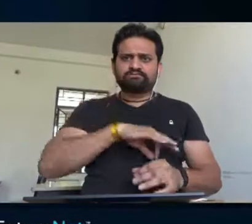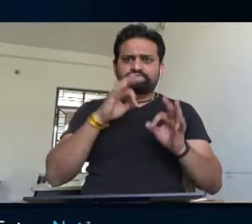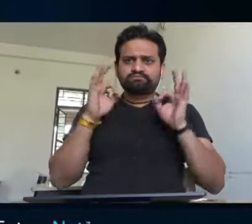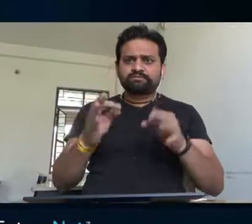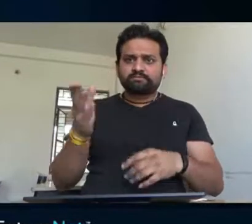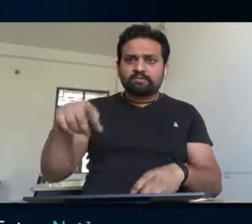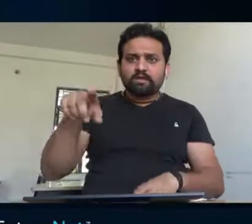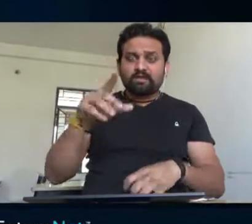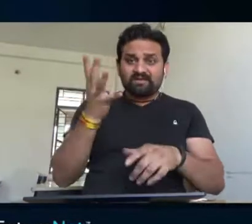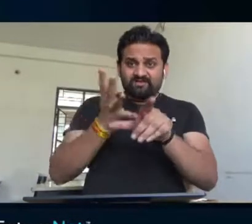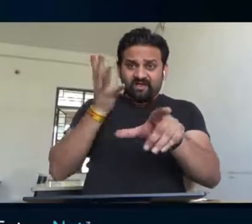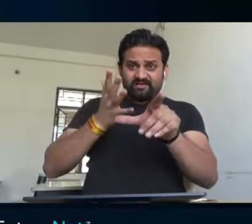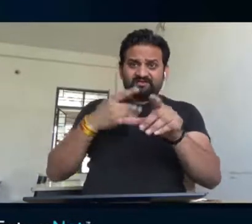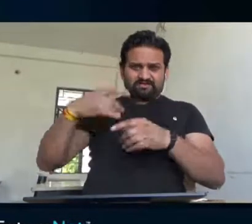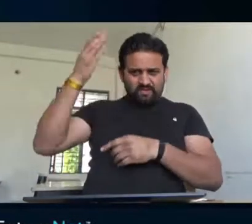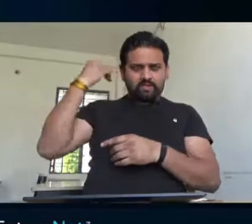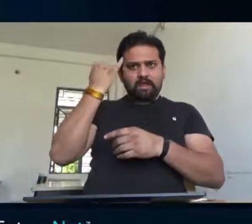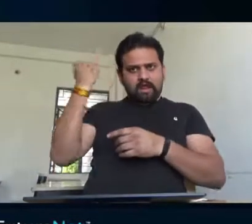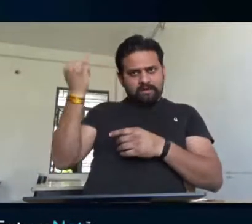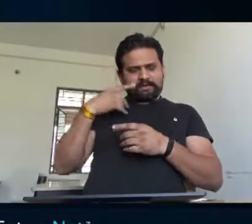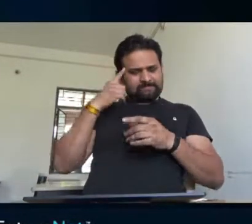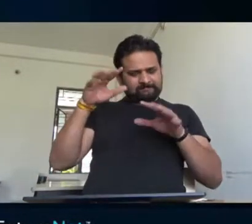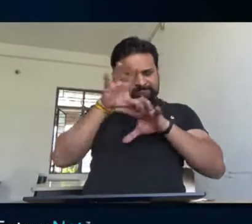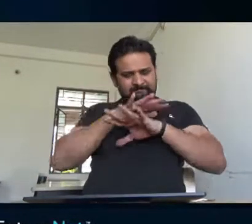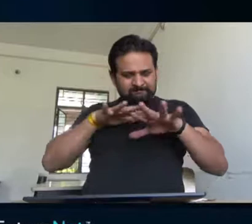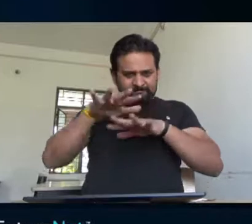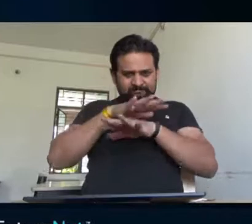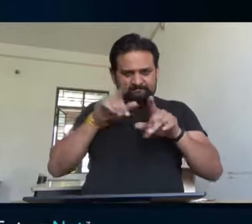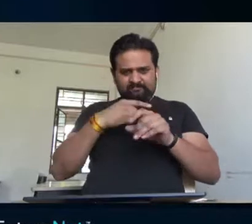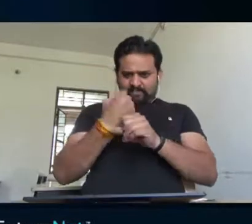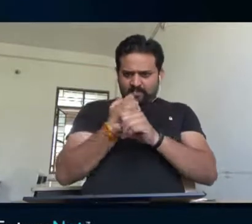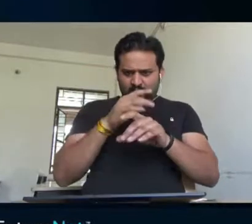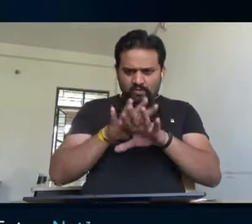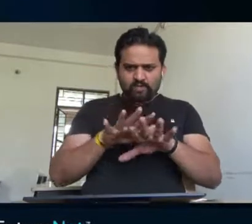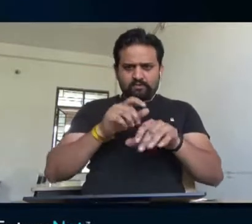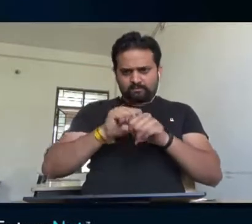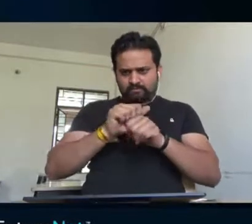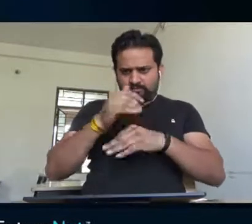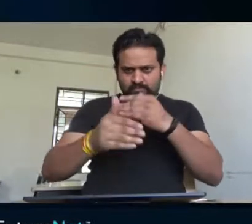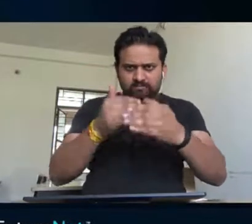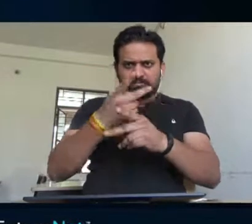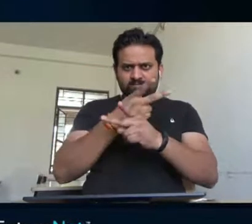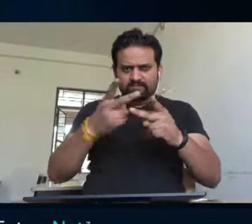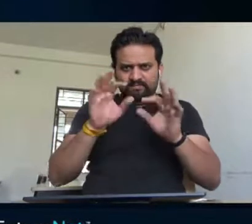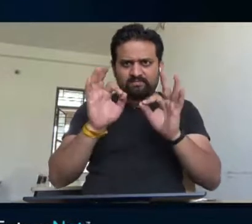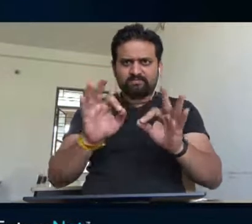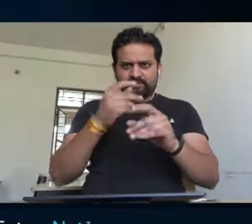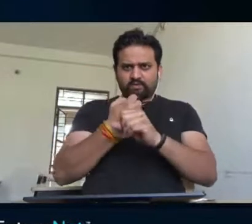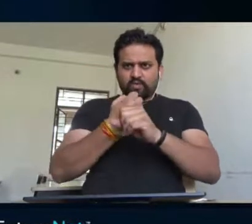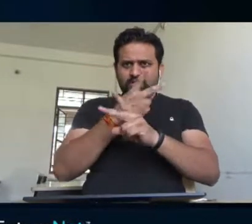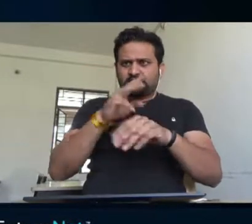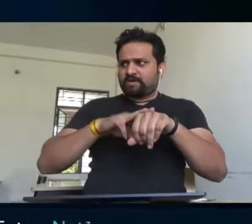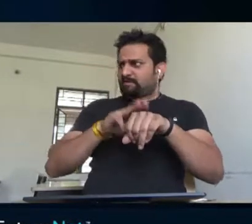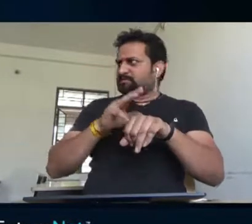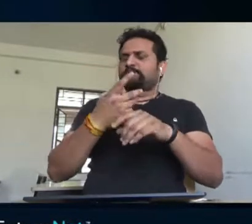the idea 5 years ago was to create a company which is stable base, and this is the social media platform with the premium